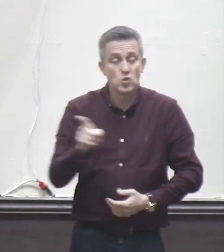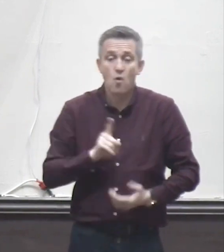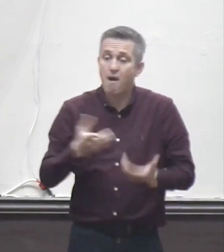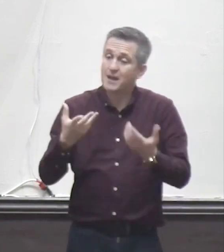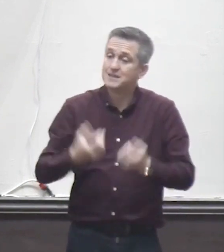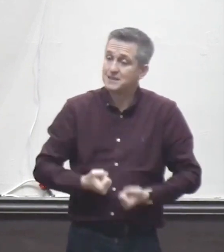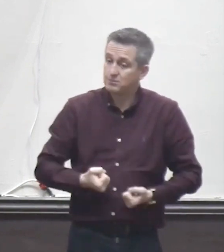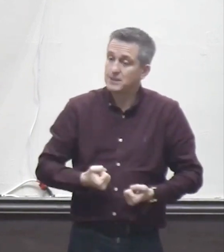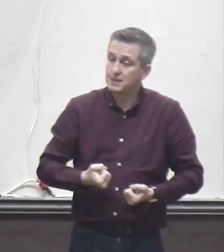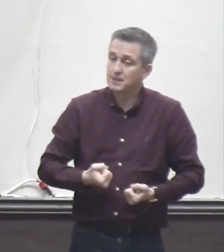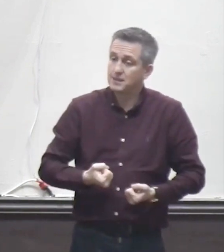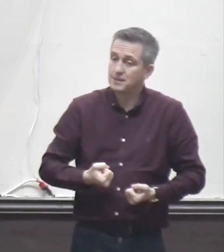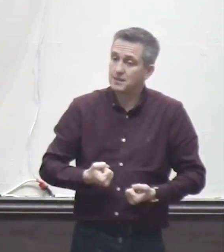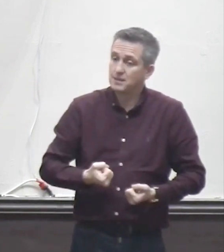that